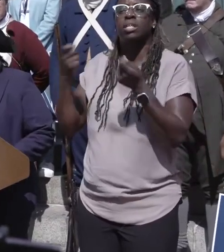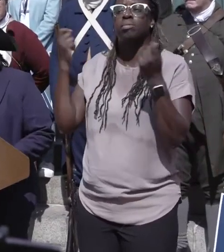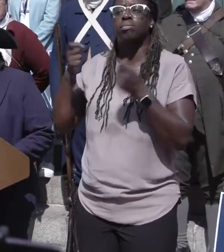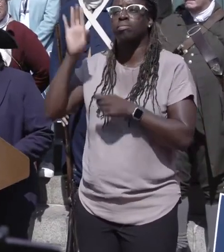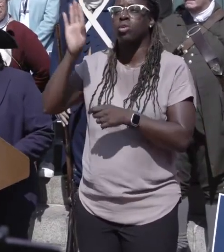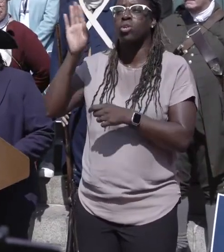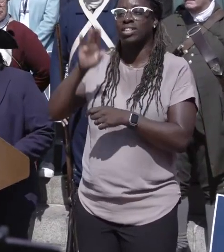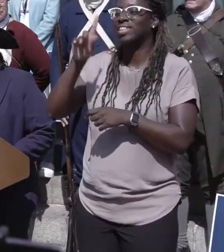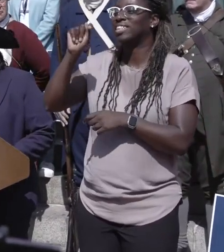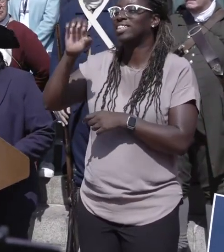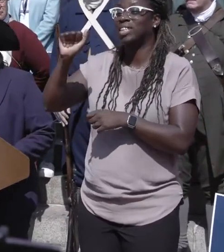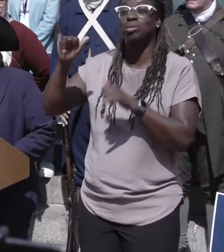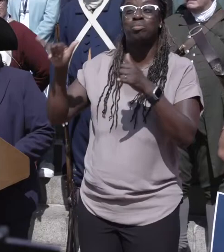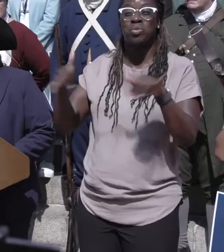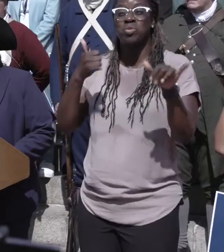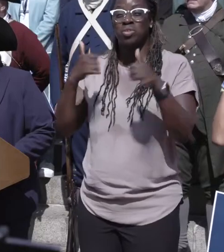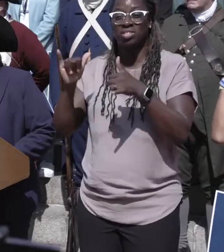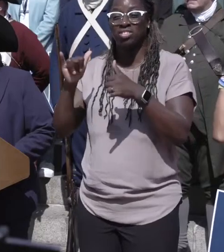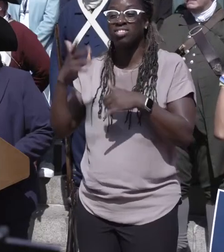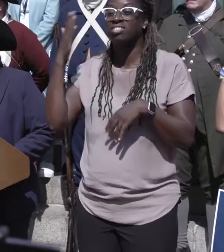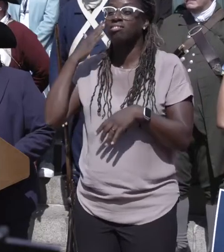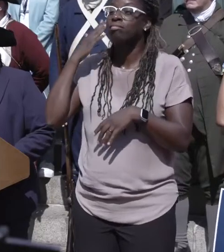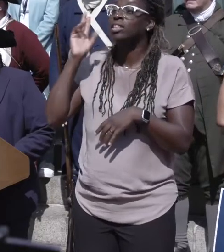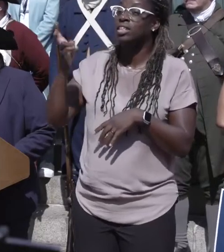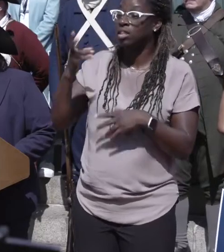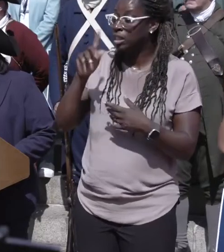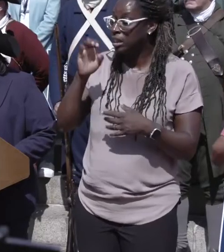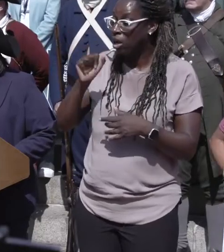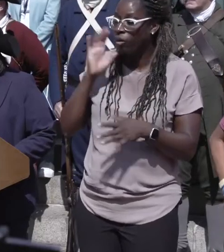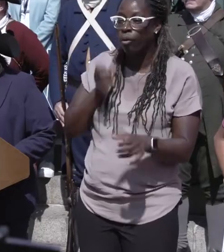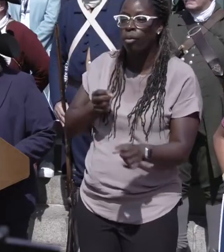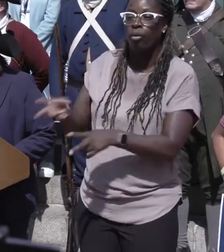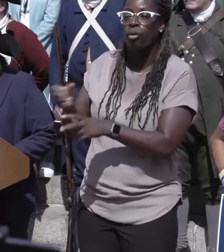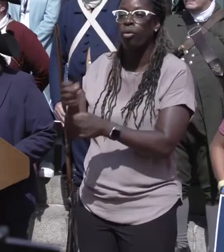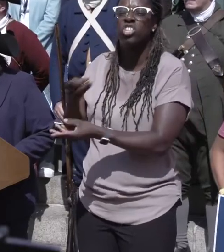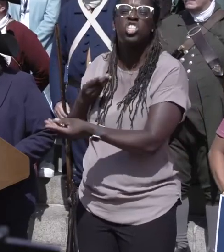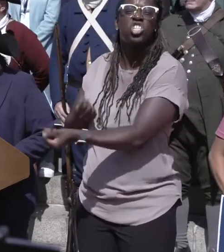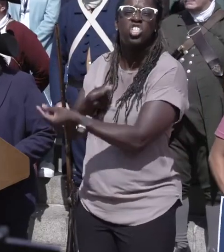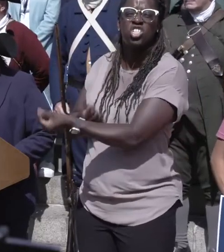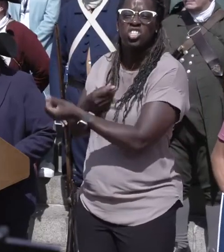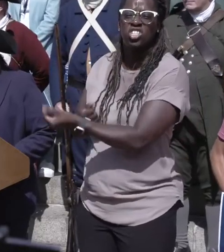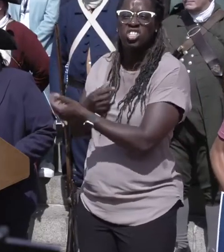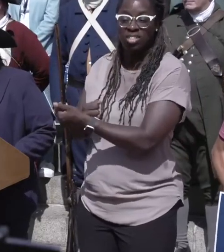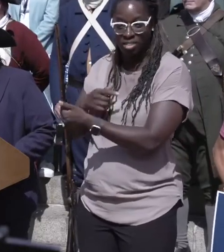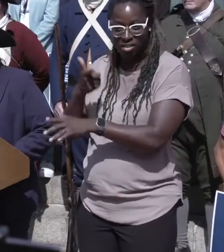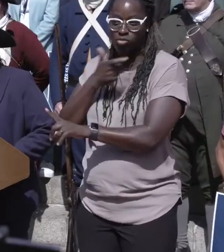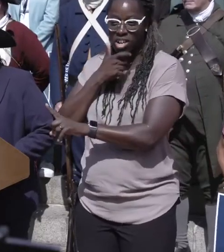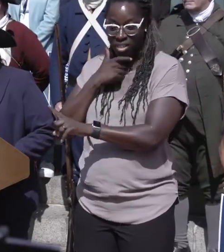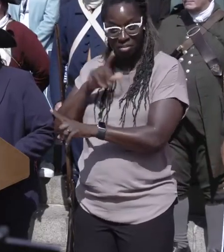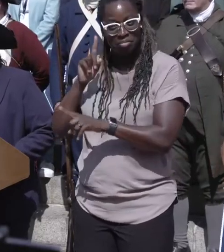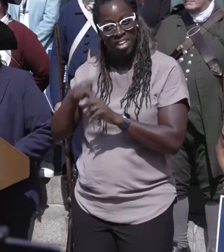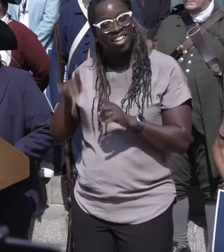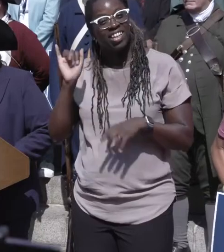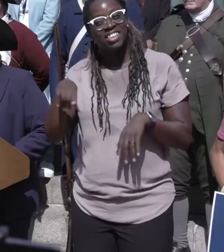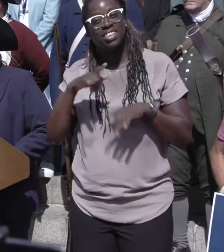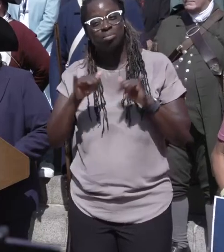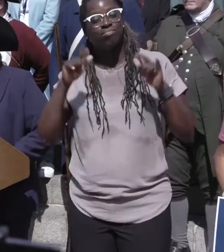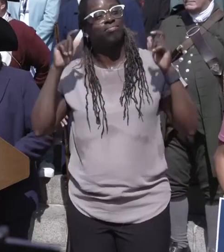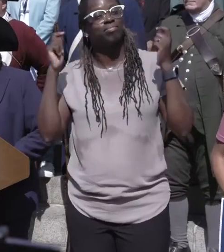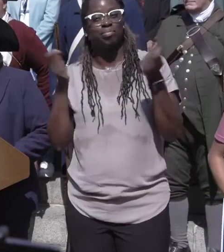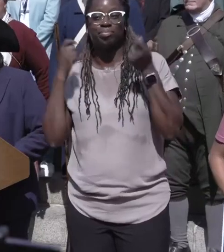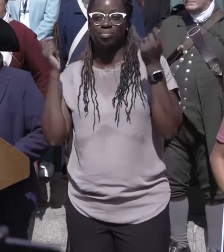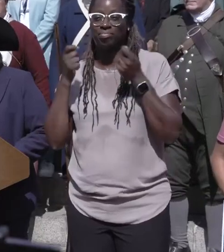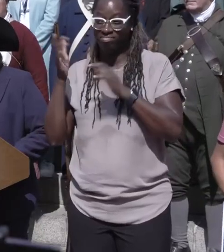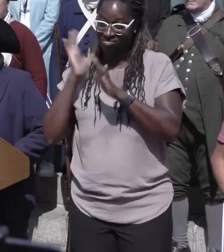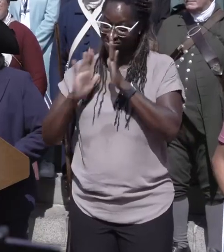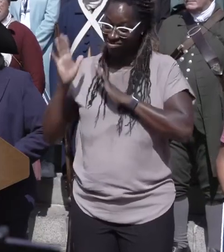true to character with an act of defiance and teamwork. Many of us were there celebrating the reenactment of the Boston Tea Party as we